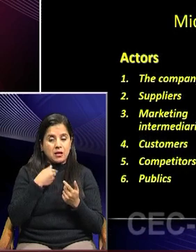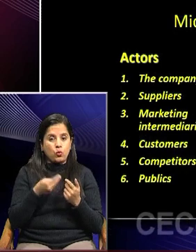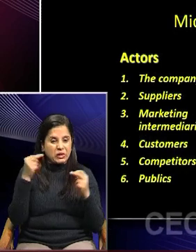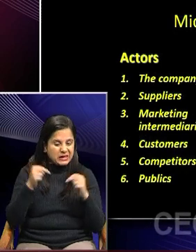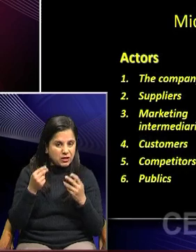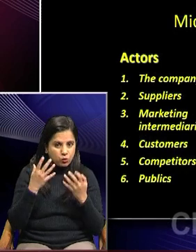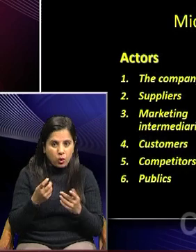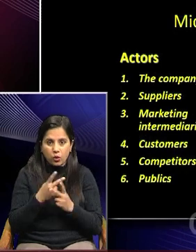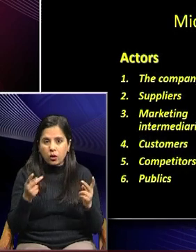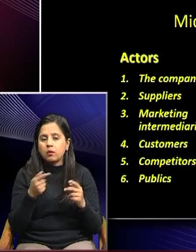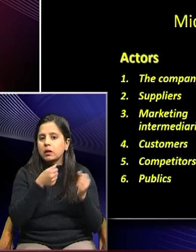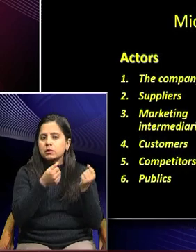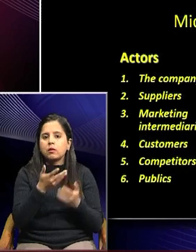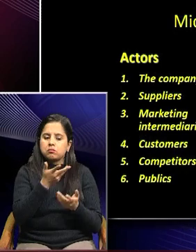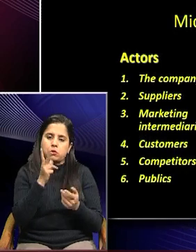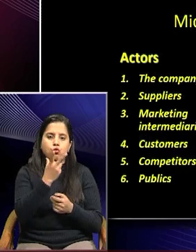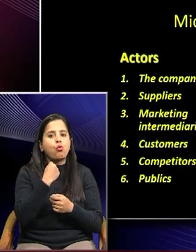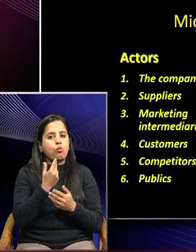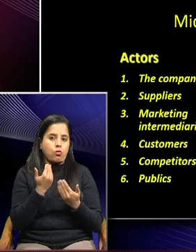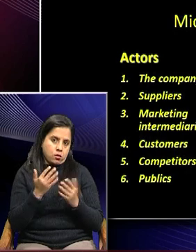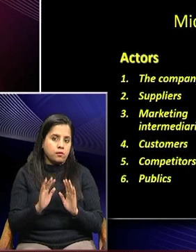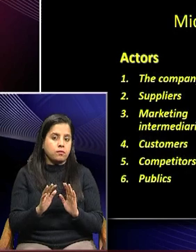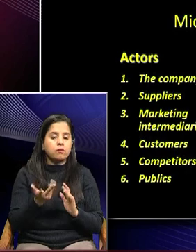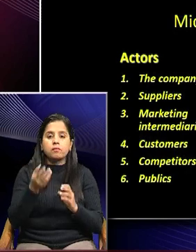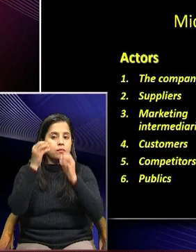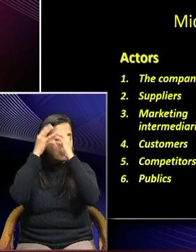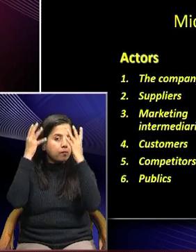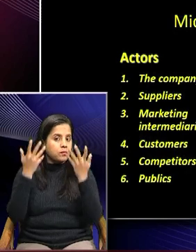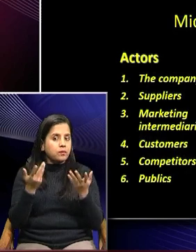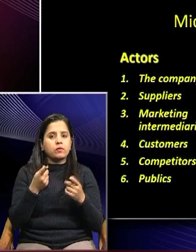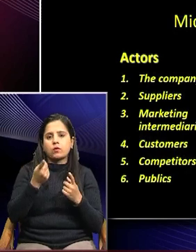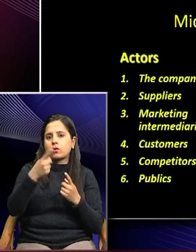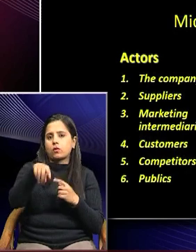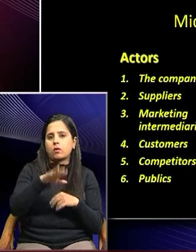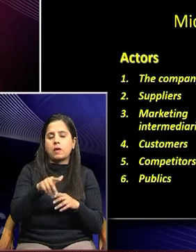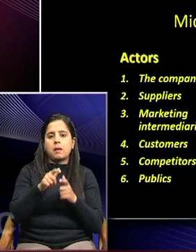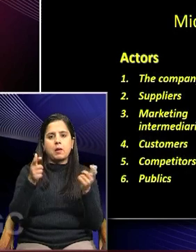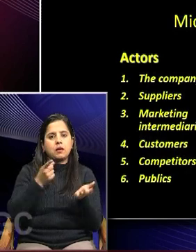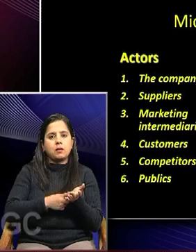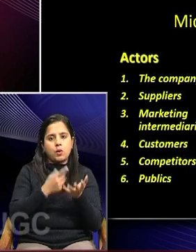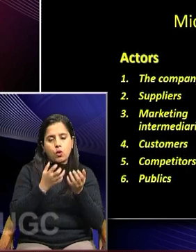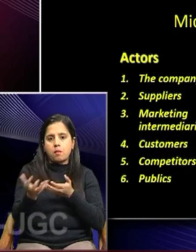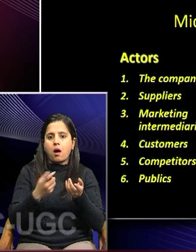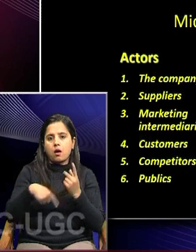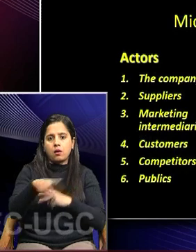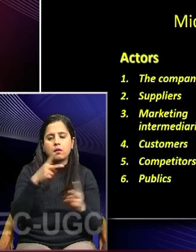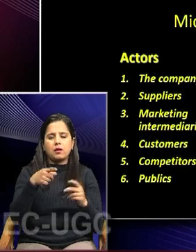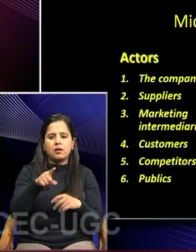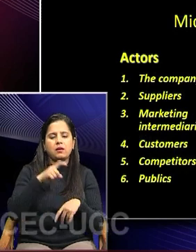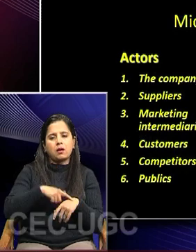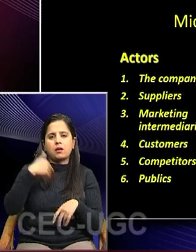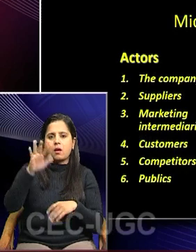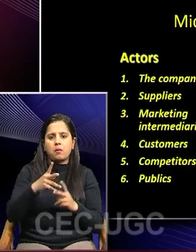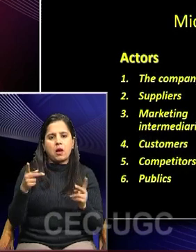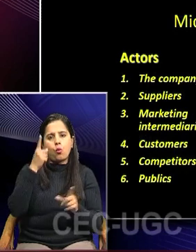or immense need, my supplier may say no. Imagine that you are having a huge demand in the market at one point of time